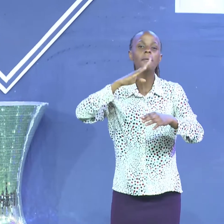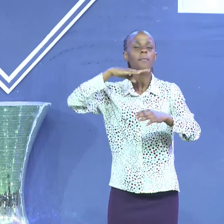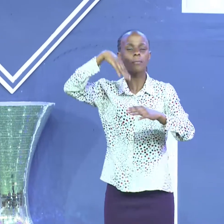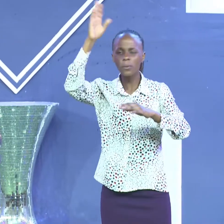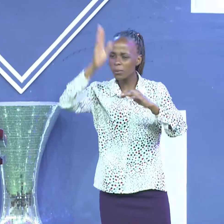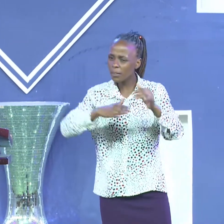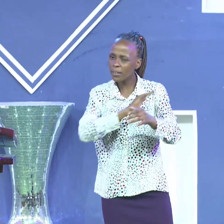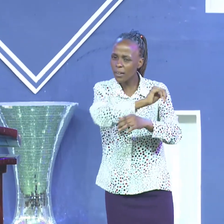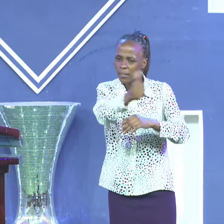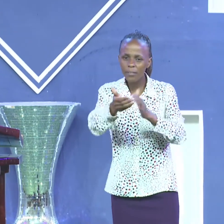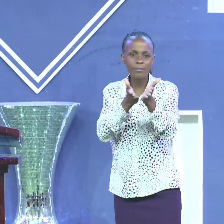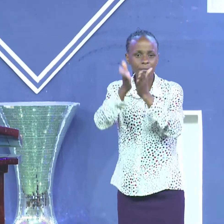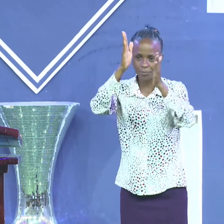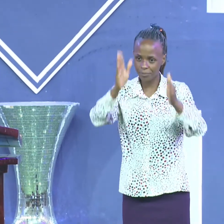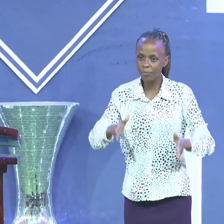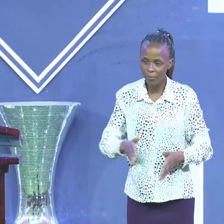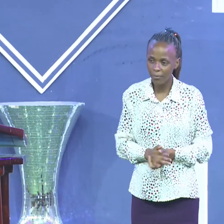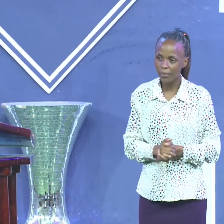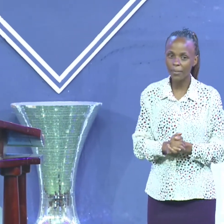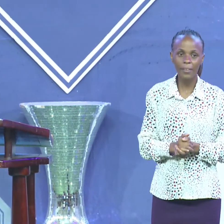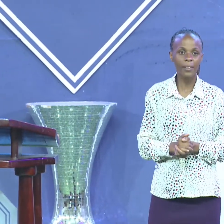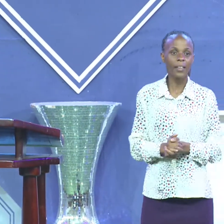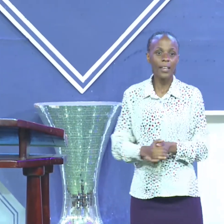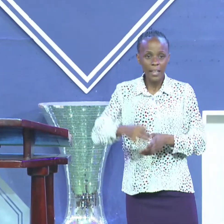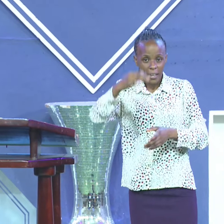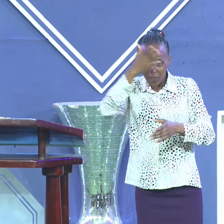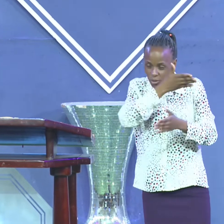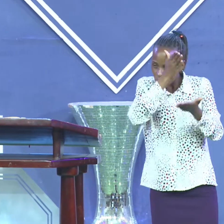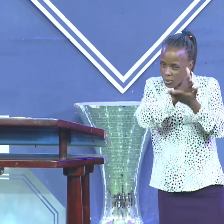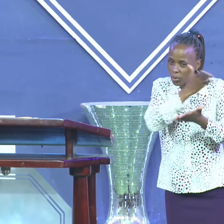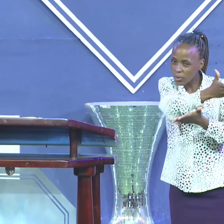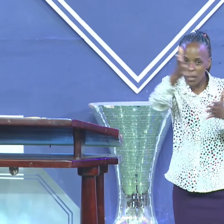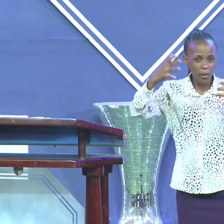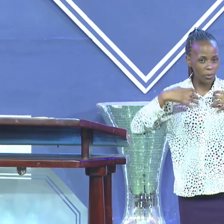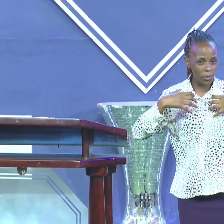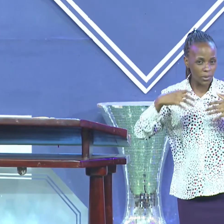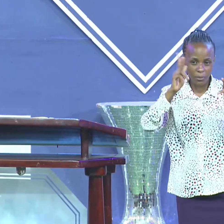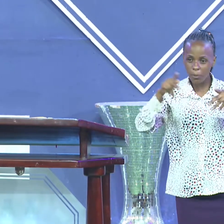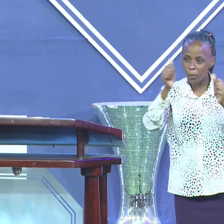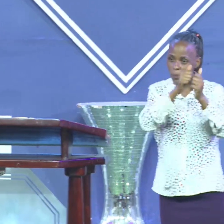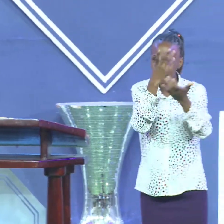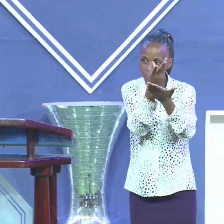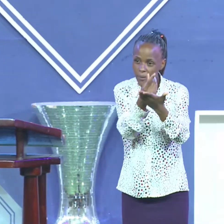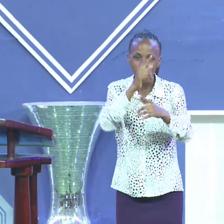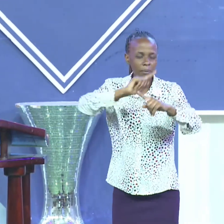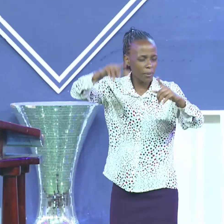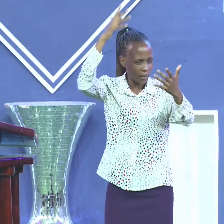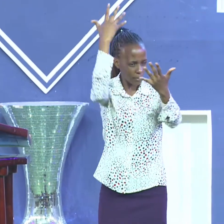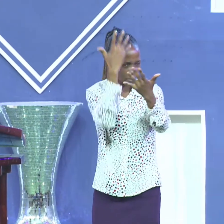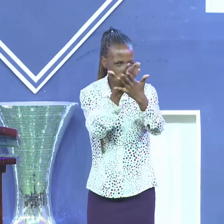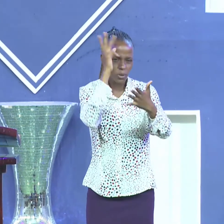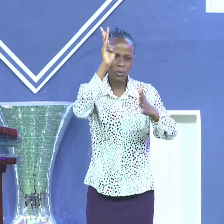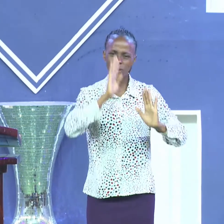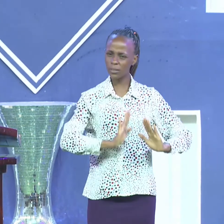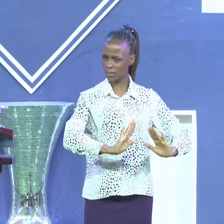Ministers. But you're going to be excellent much more than others. There are rich people in your family.